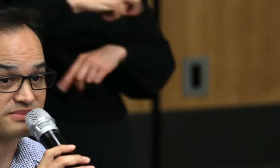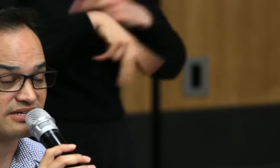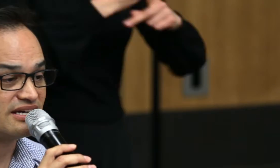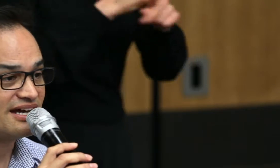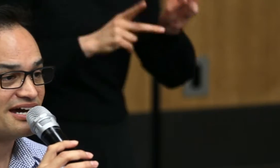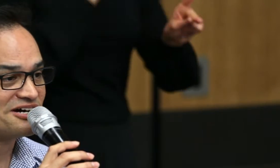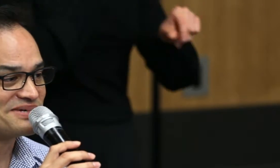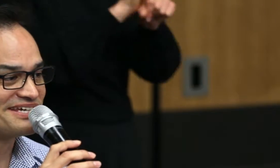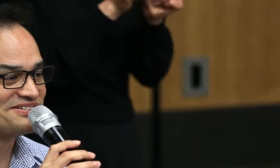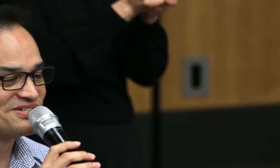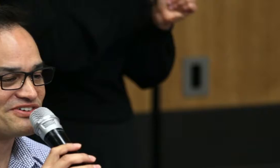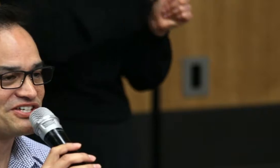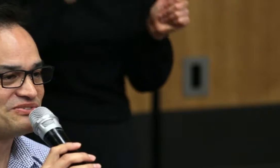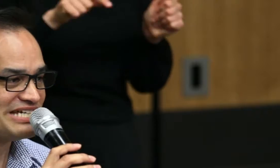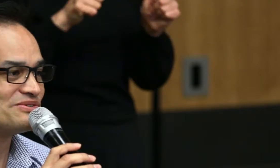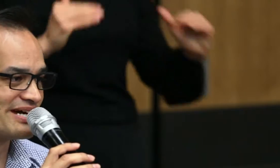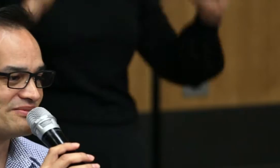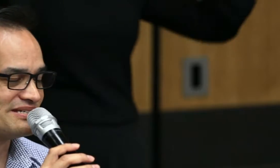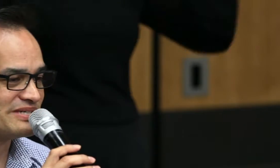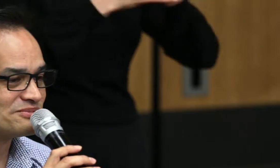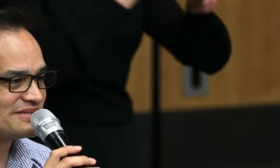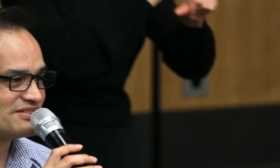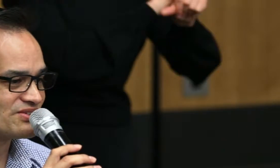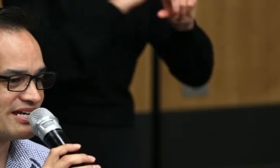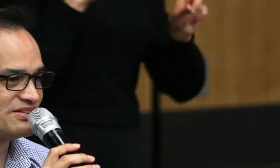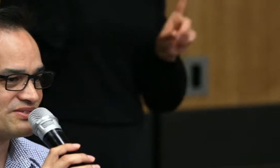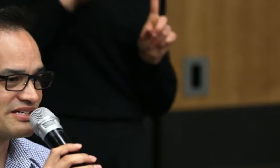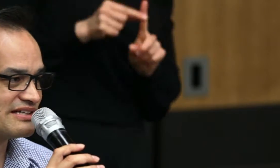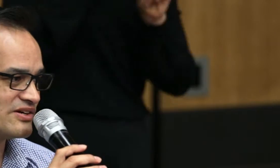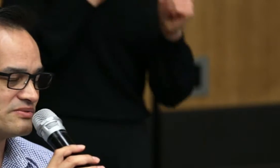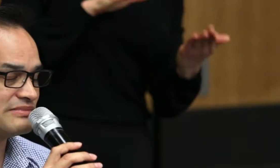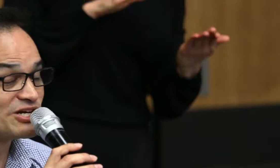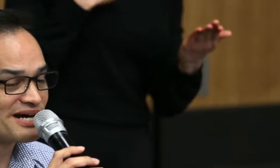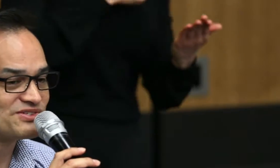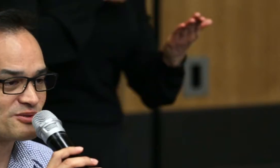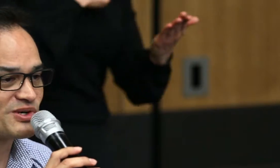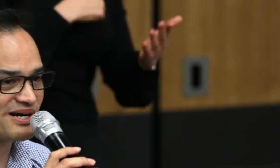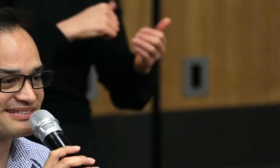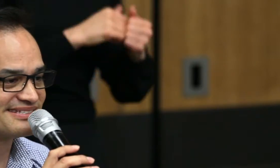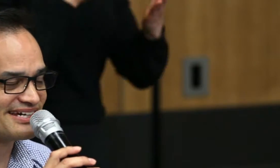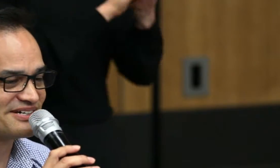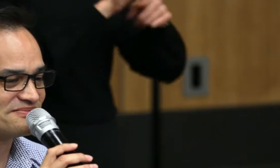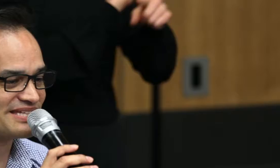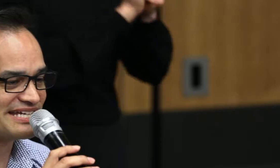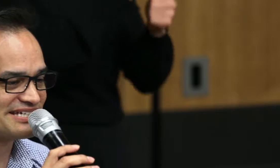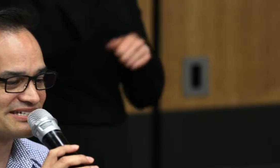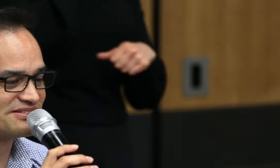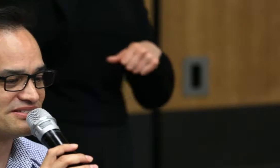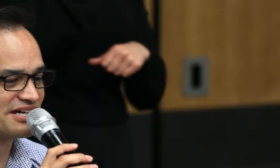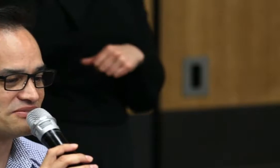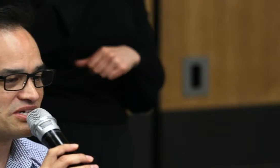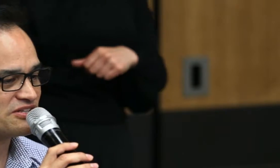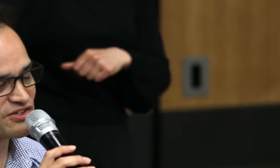high-tech jobs. But they do it in a very unique way. We implement this training using Lego Mindstorm robots. The